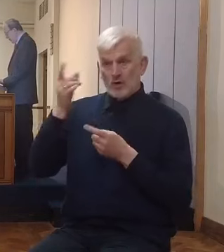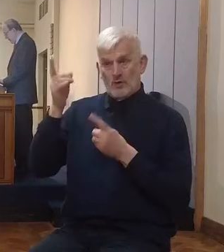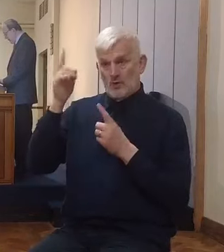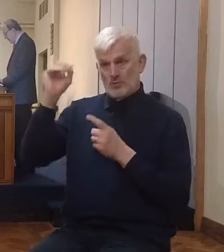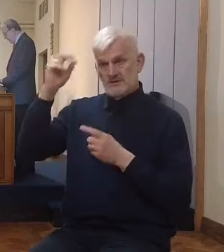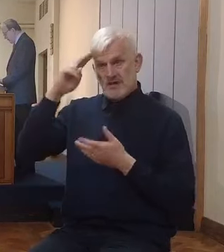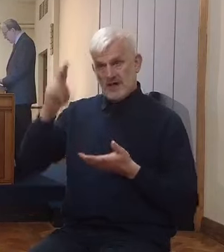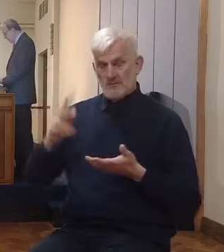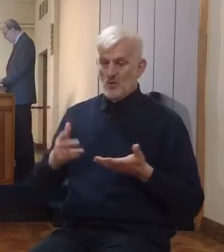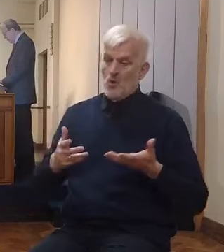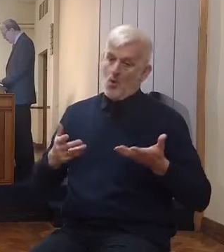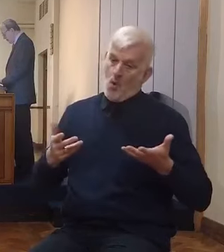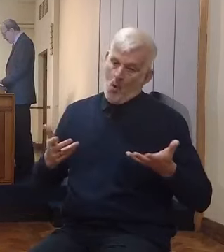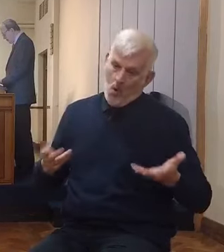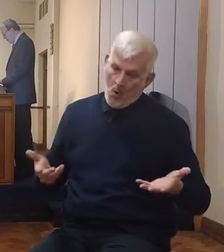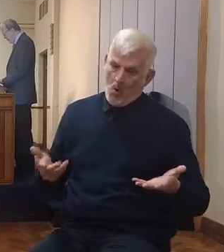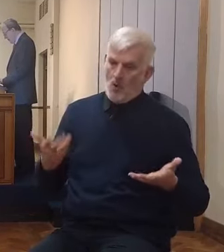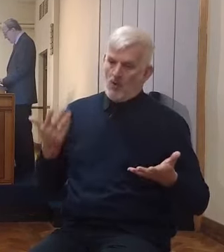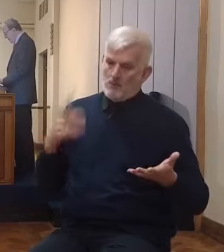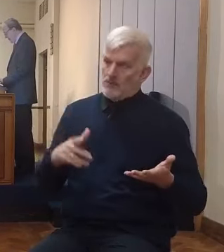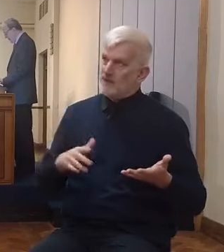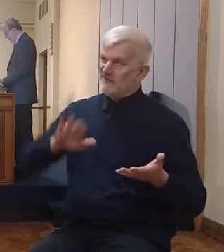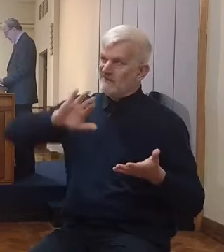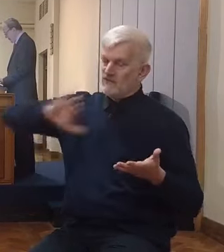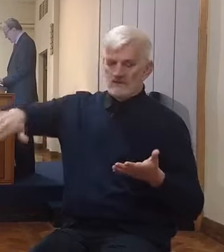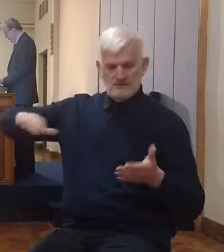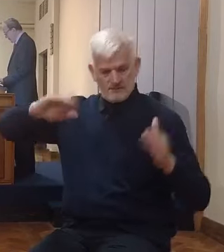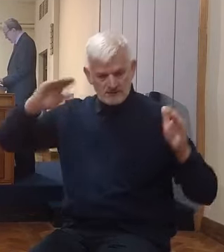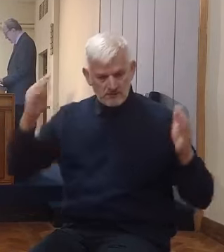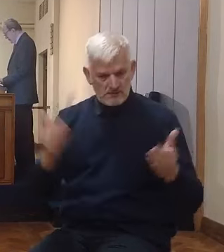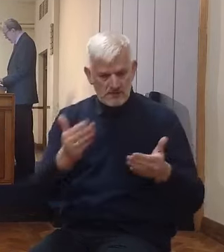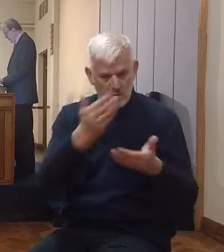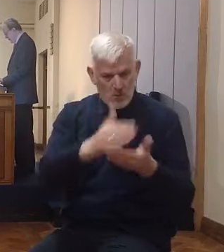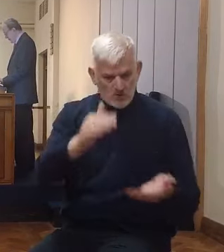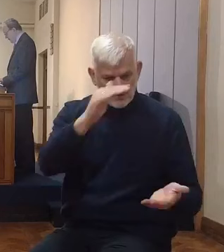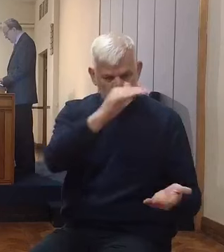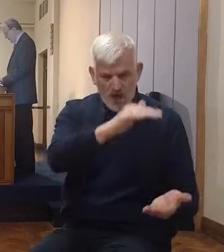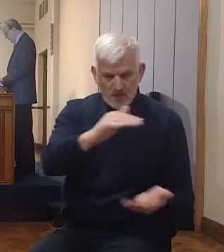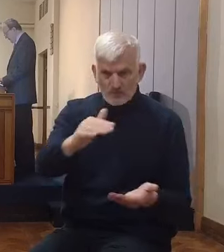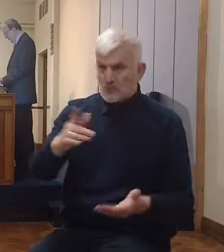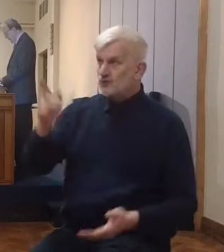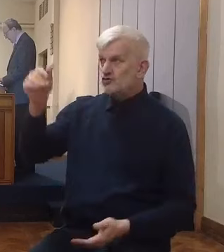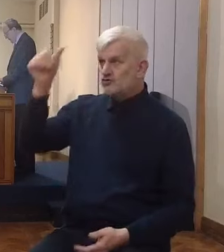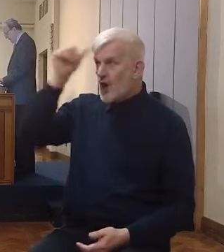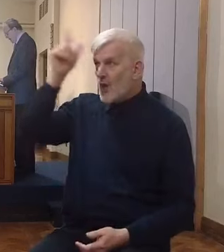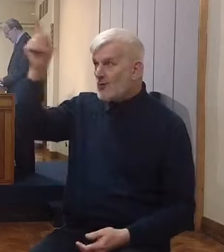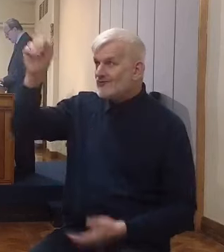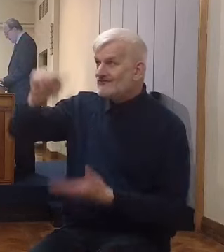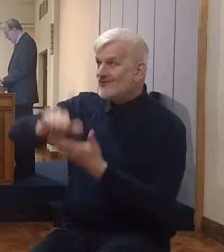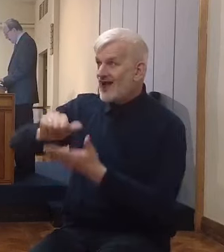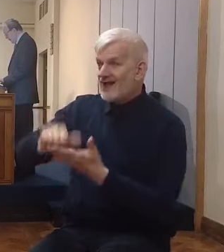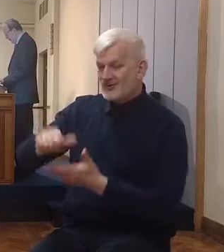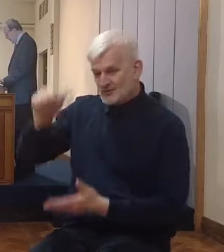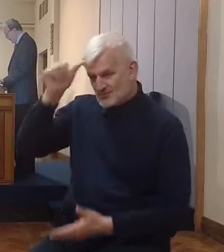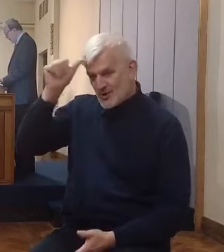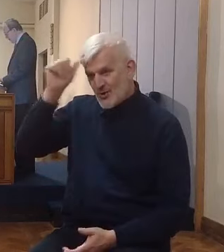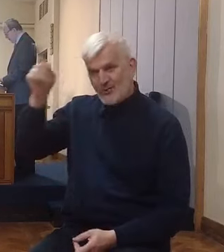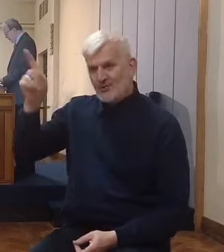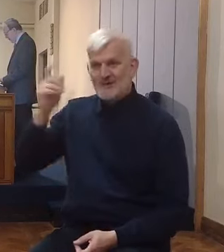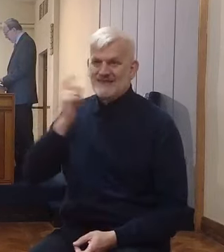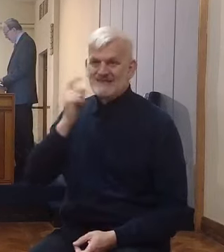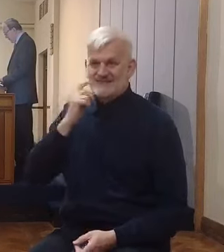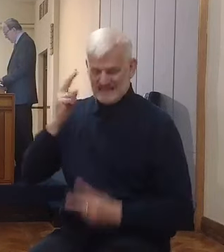stretched out our hands to a strange God, shall not God search this out? For he knoweth